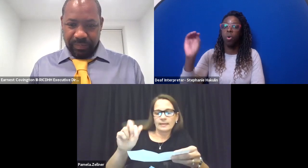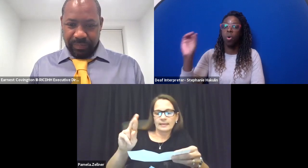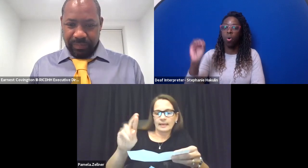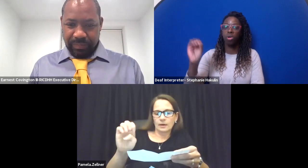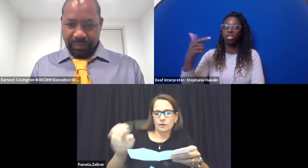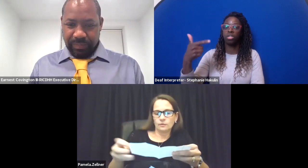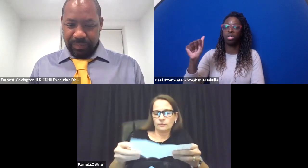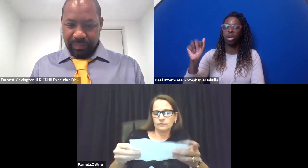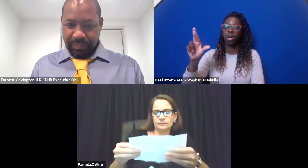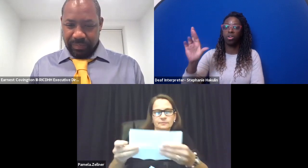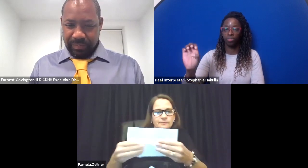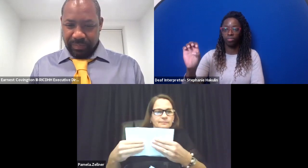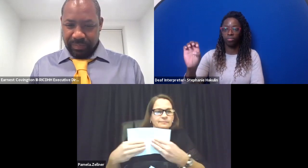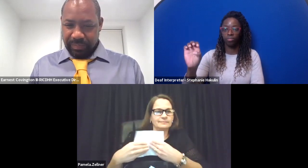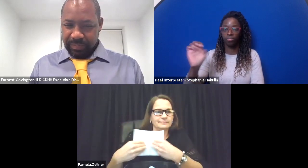Deb